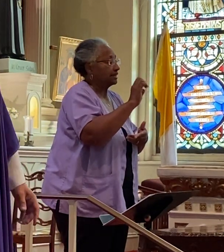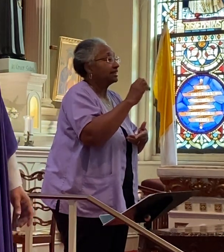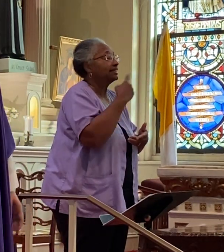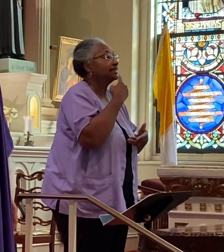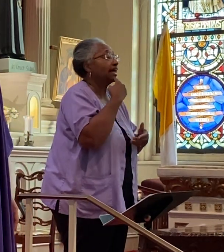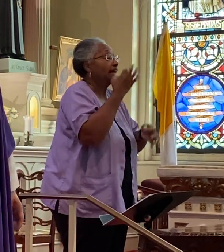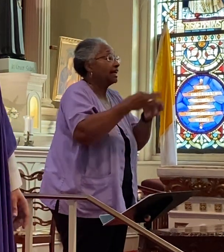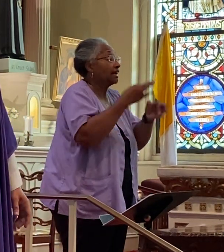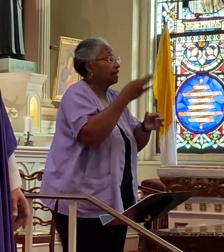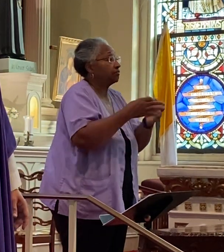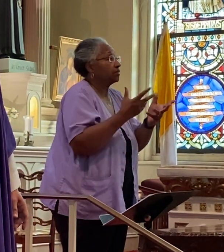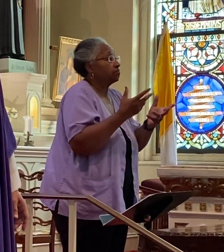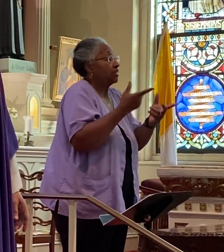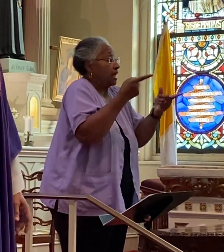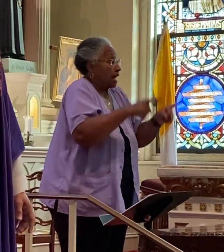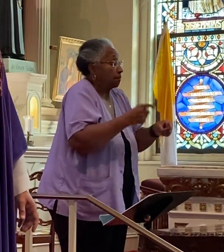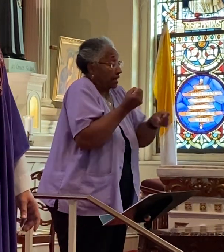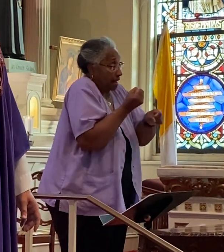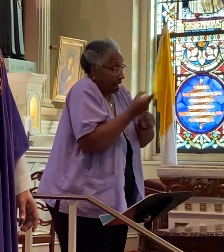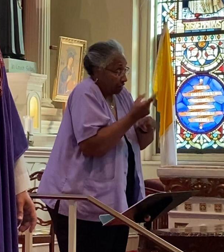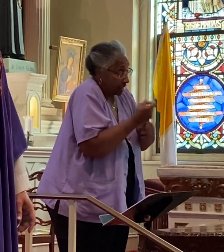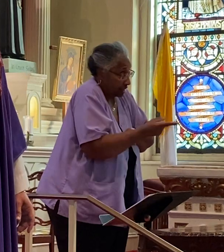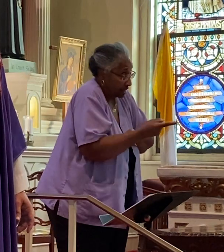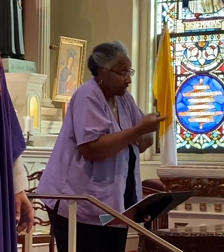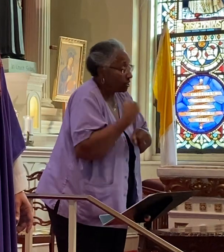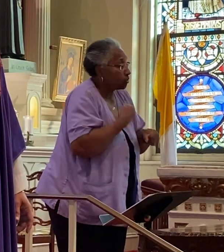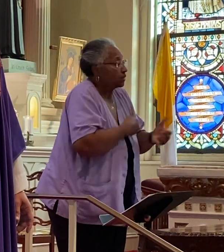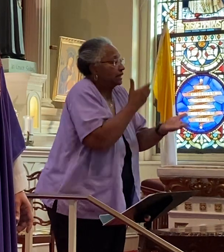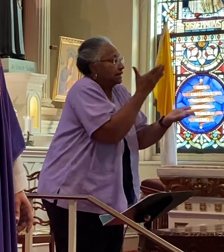year, we would be saints.